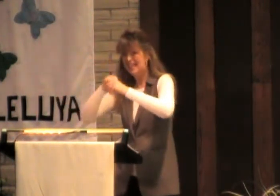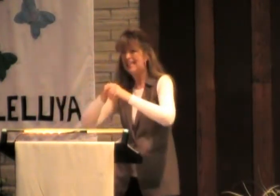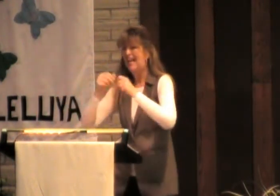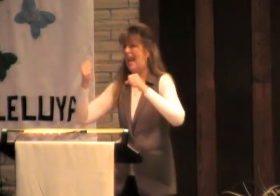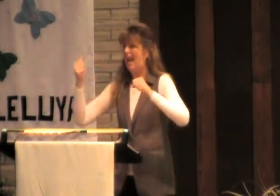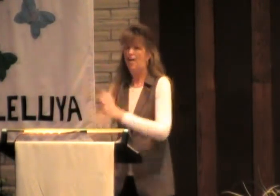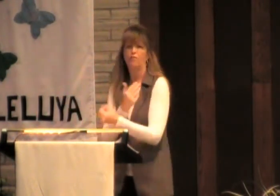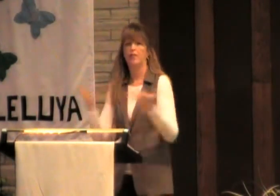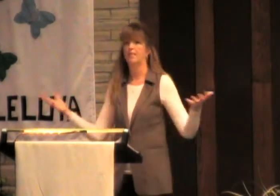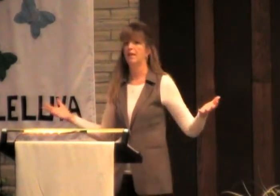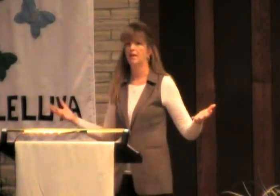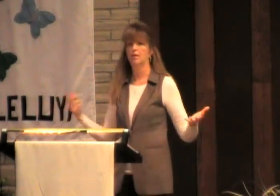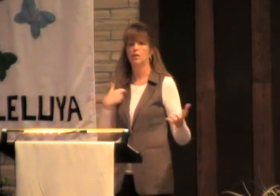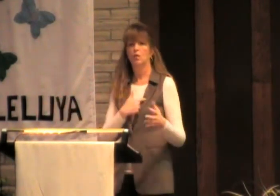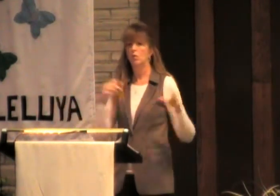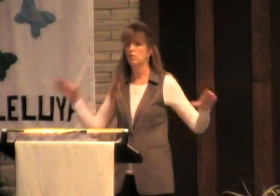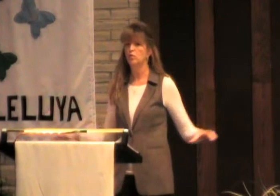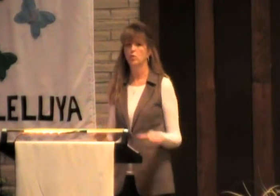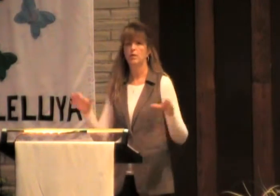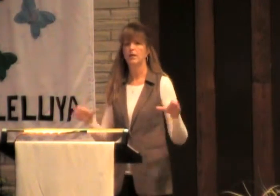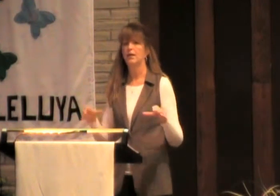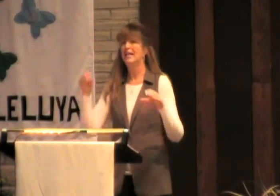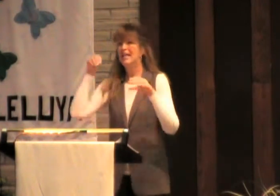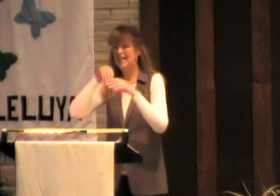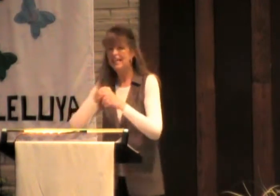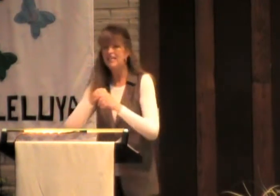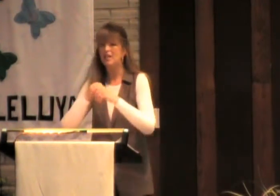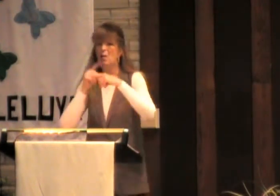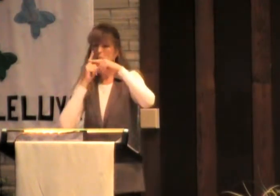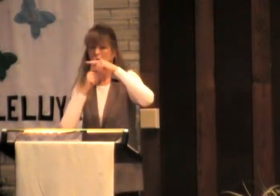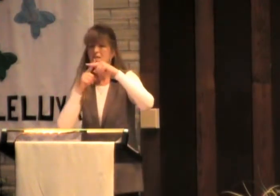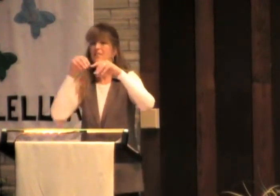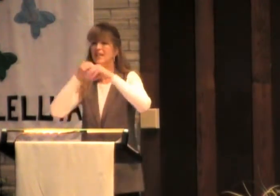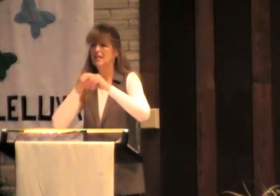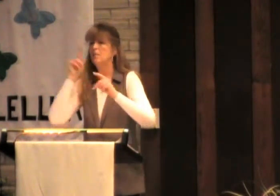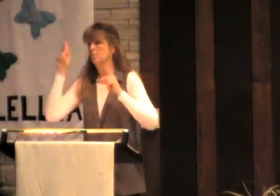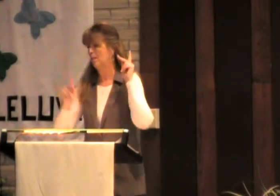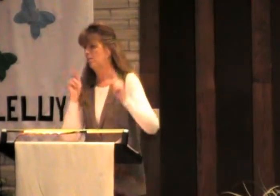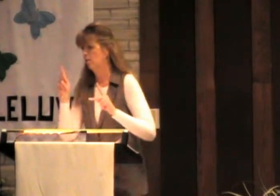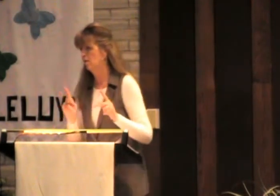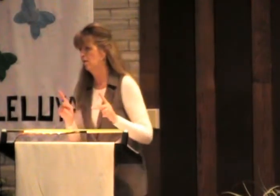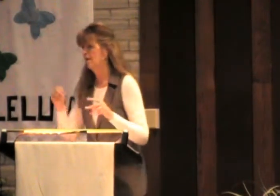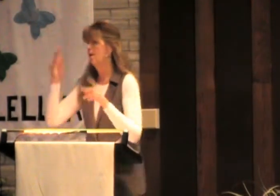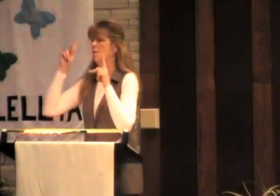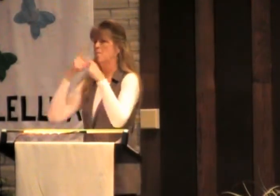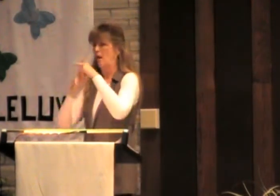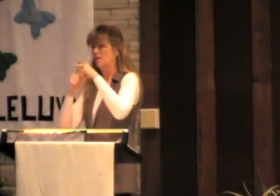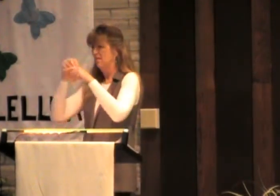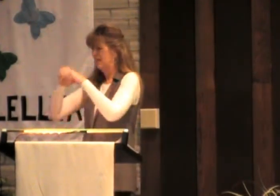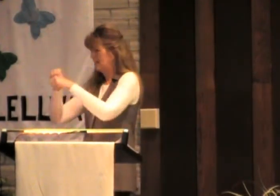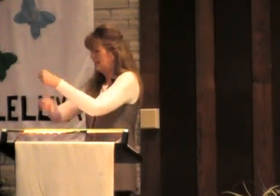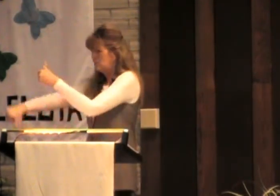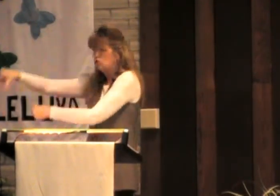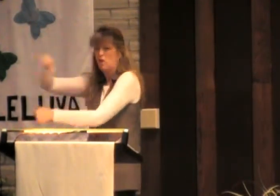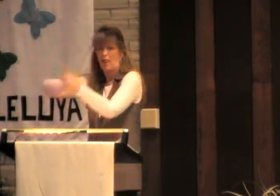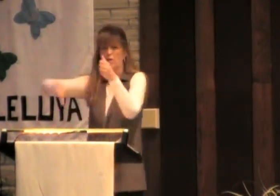positive things in everything. In everything we do. Positive things in